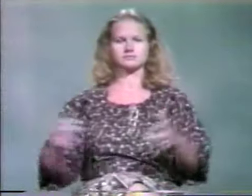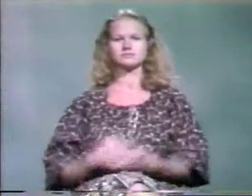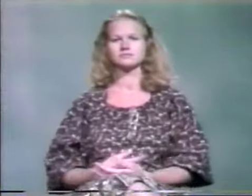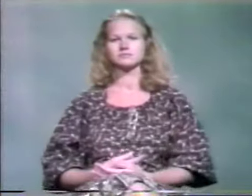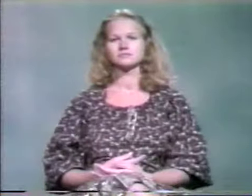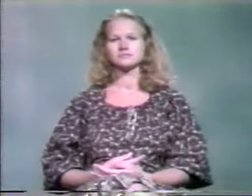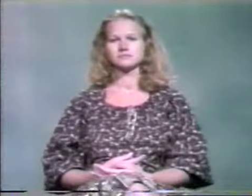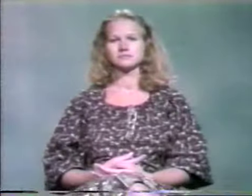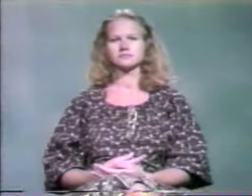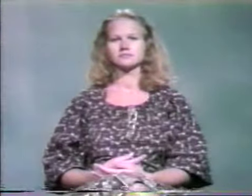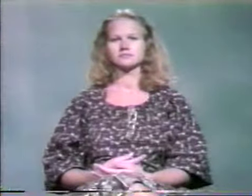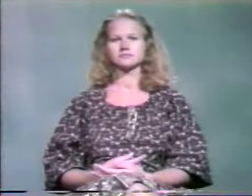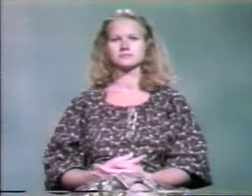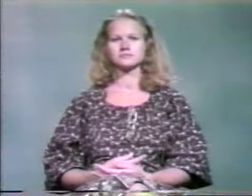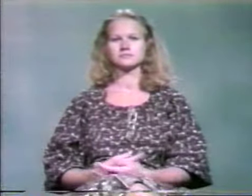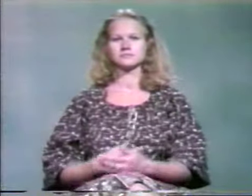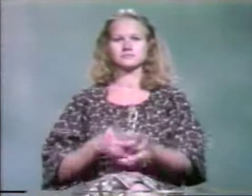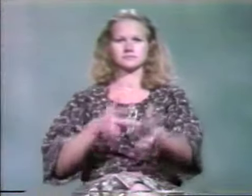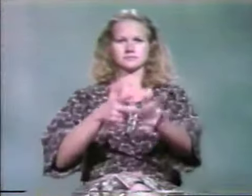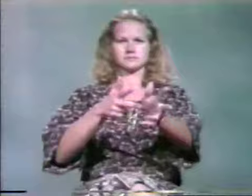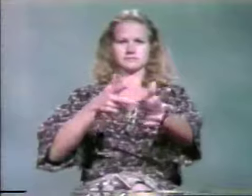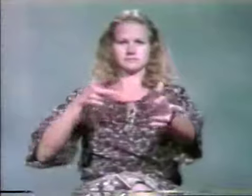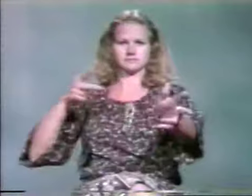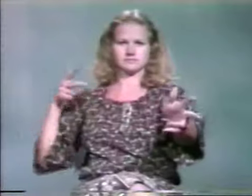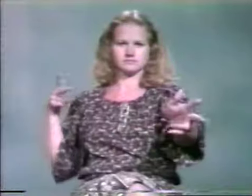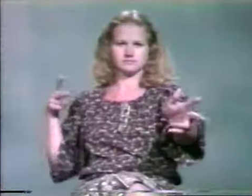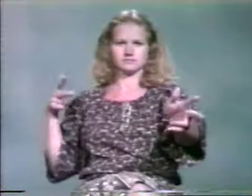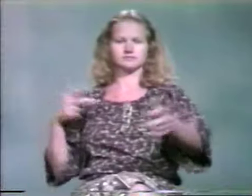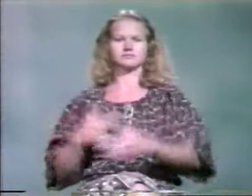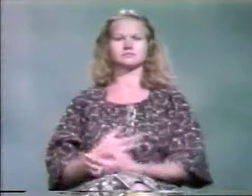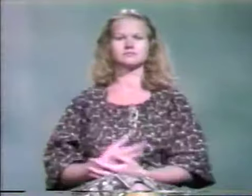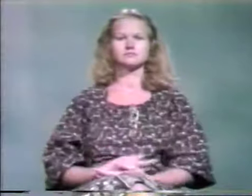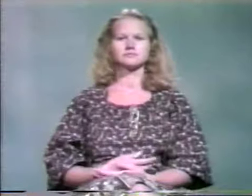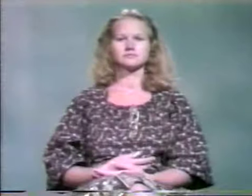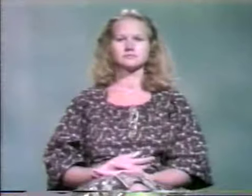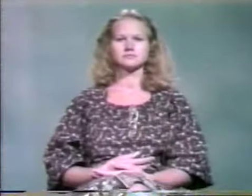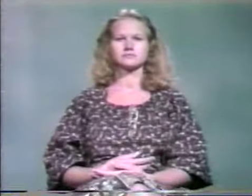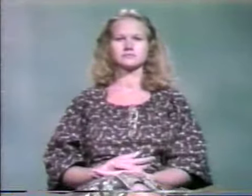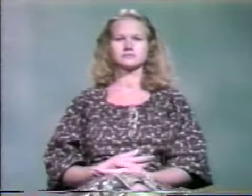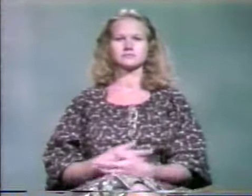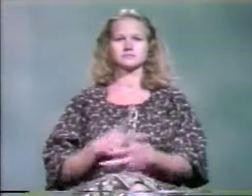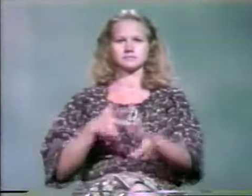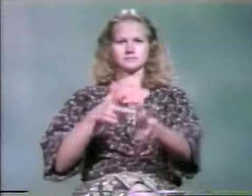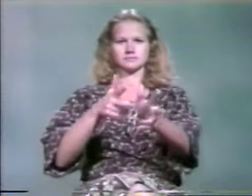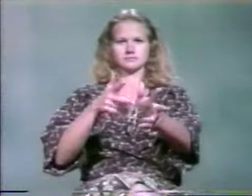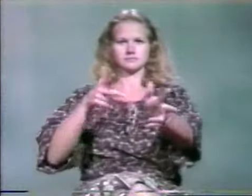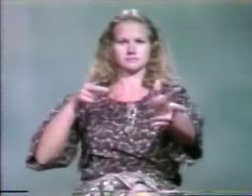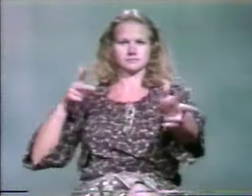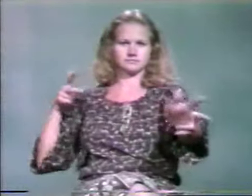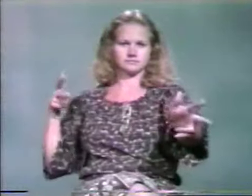Here is how you show cars lined up end to end. Cars lined up end to end.